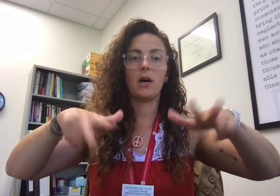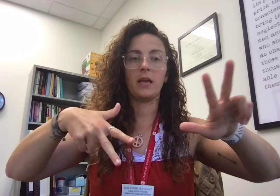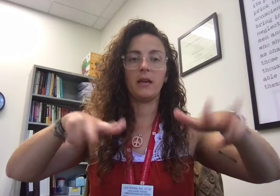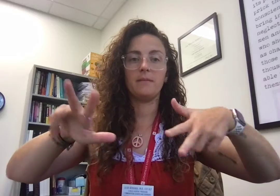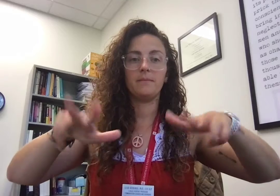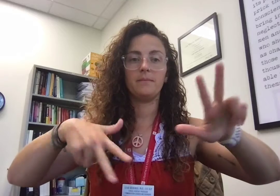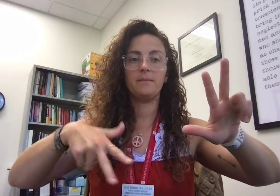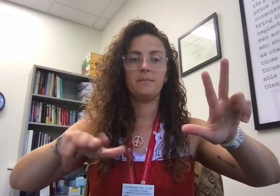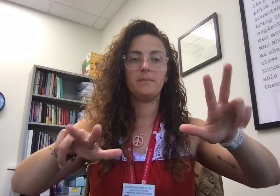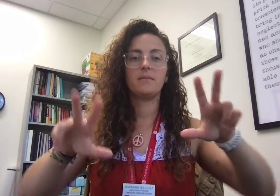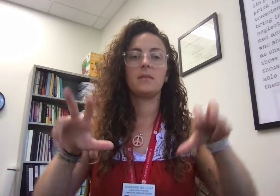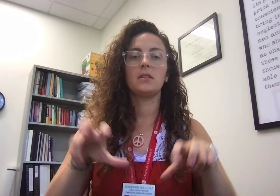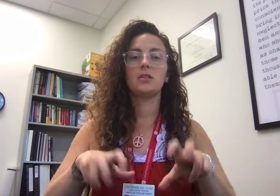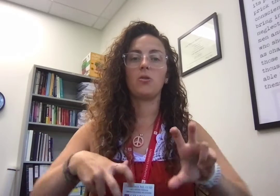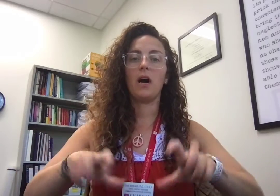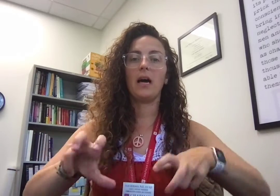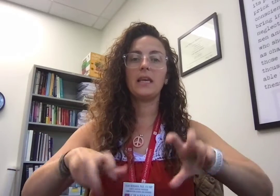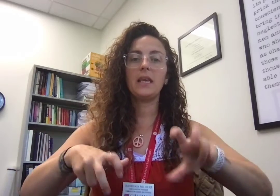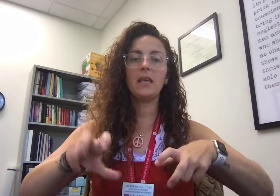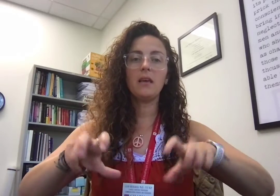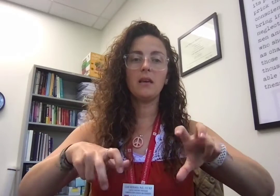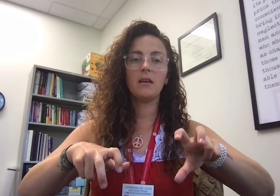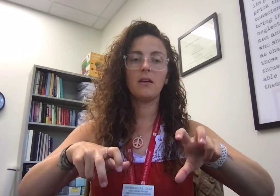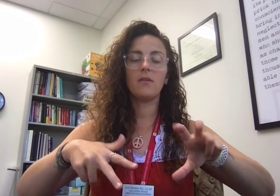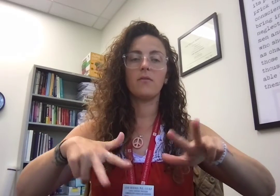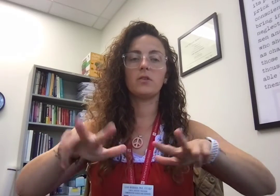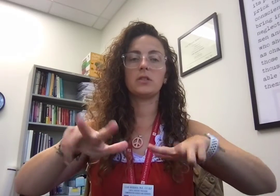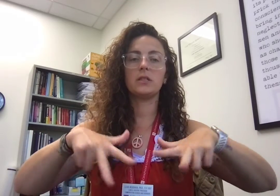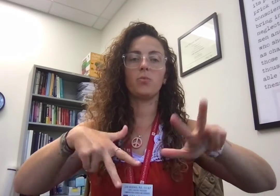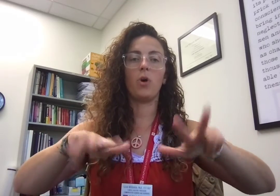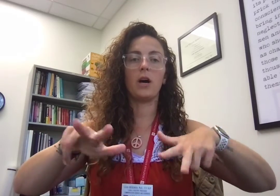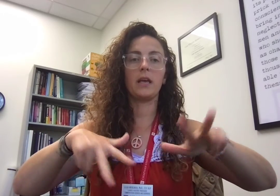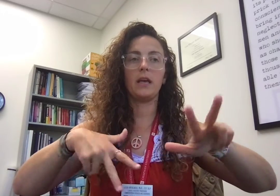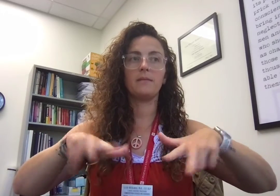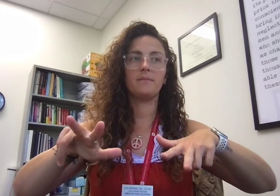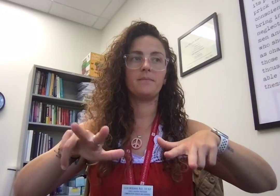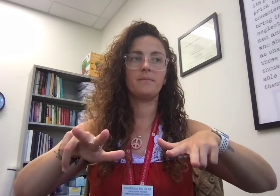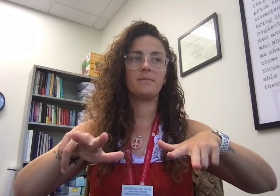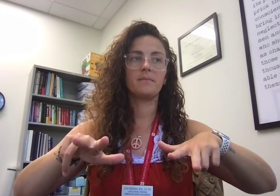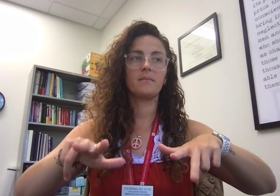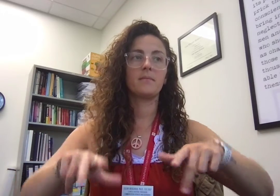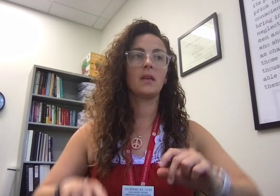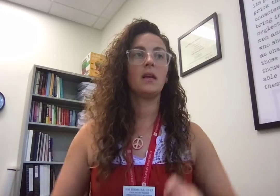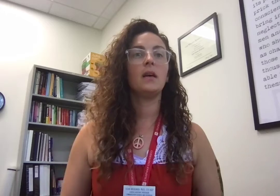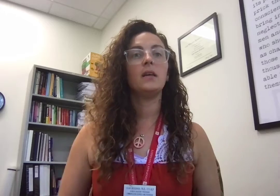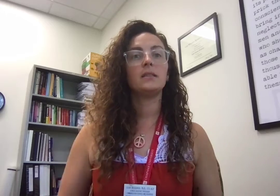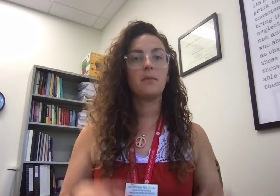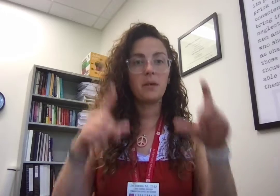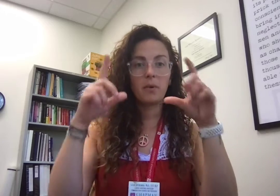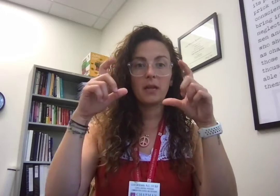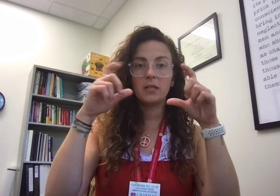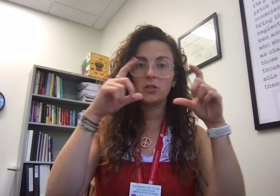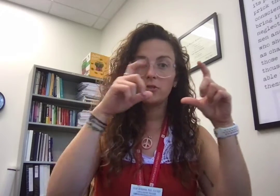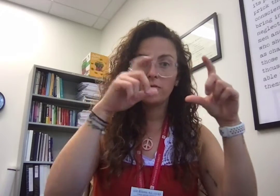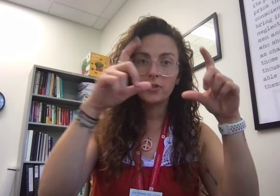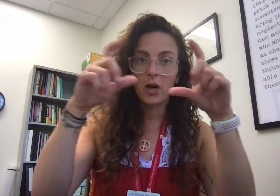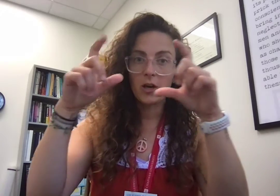walking. So hiking versus walking. Some people like to do